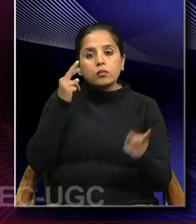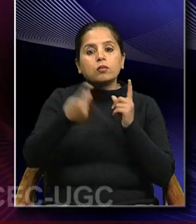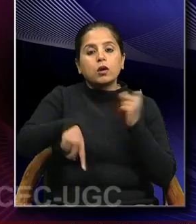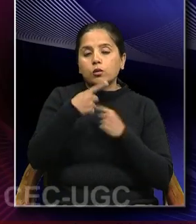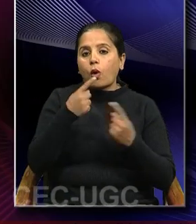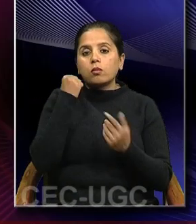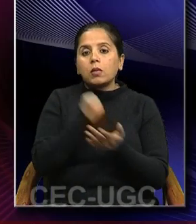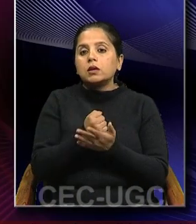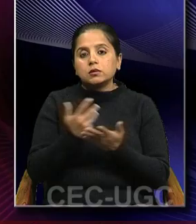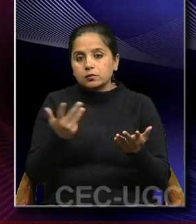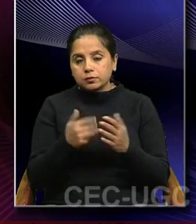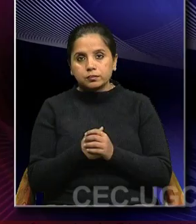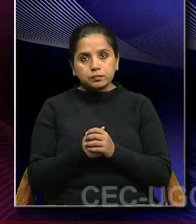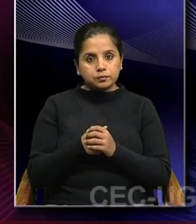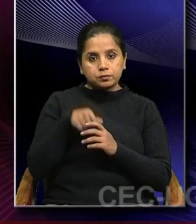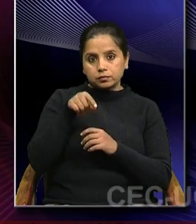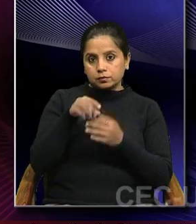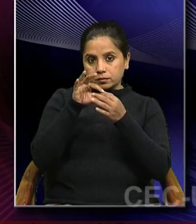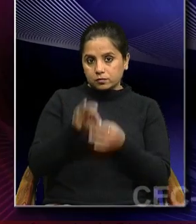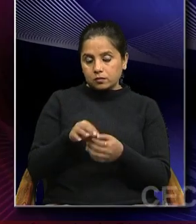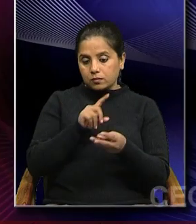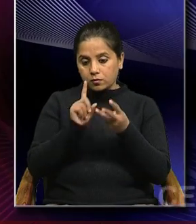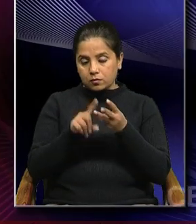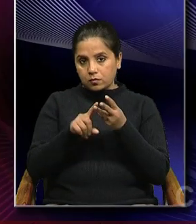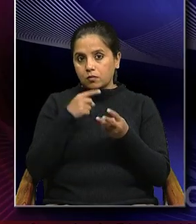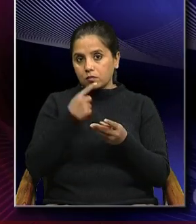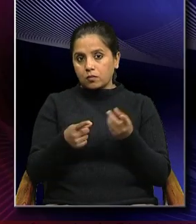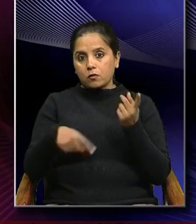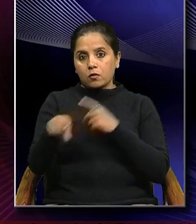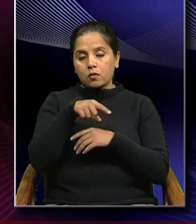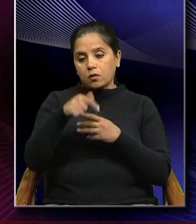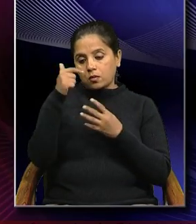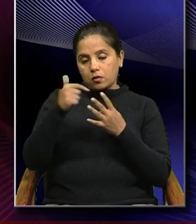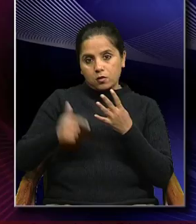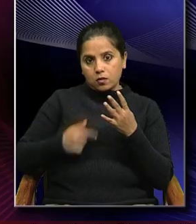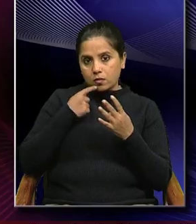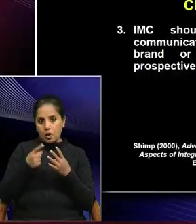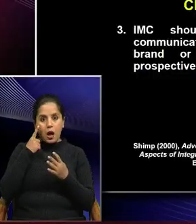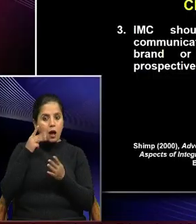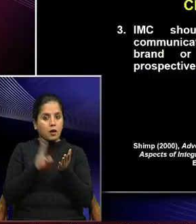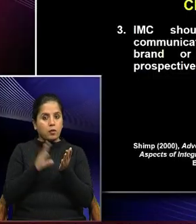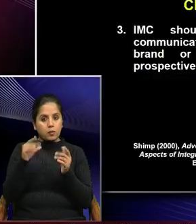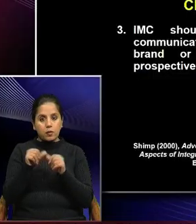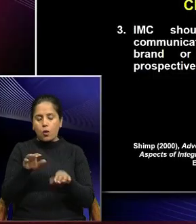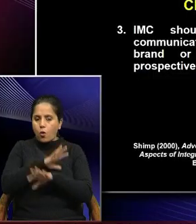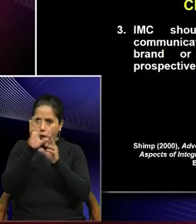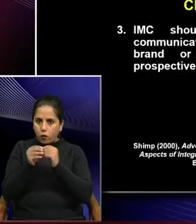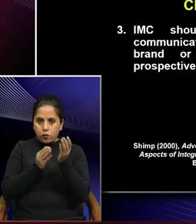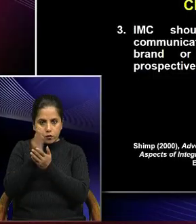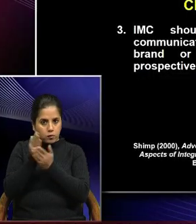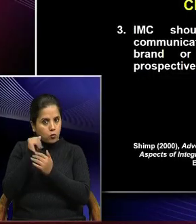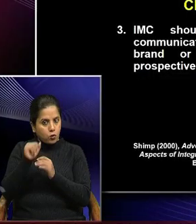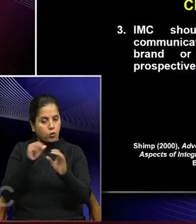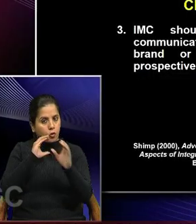talk. And the third characteristics is that IMC should use all forms of communication